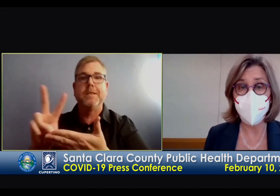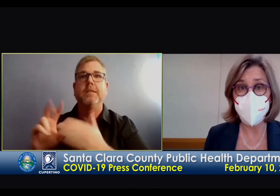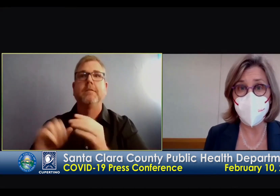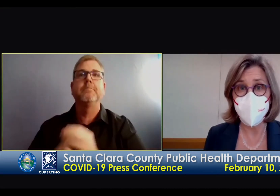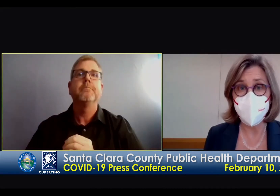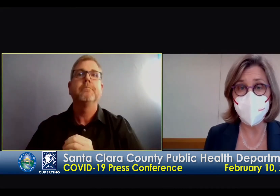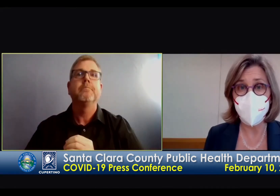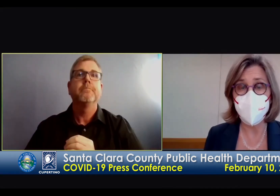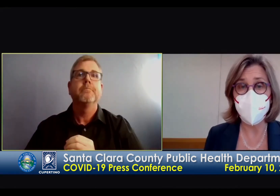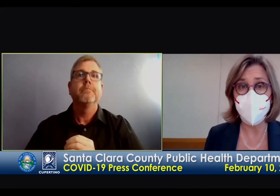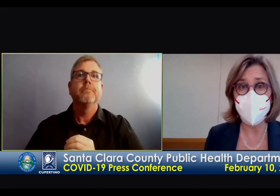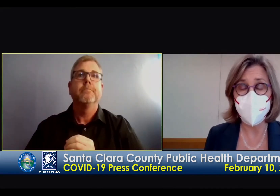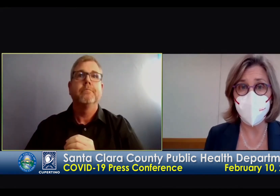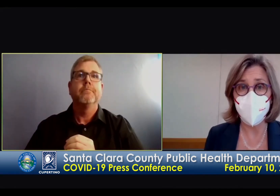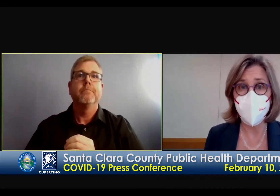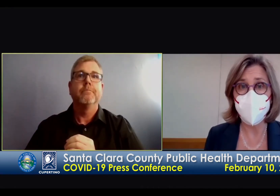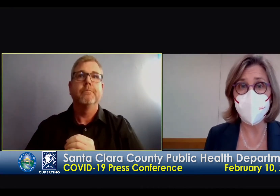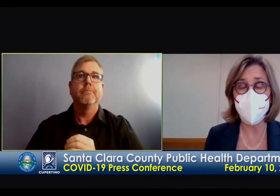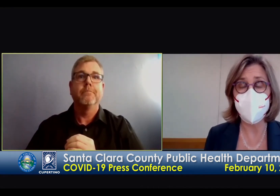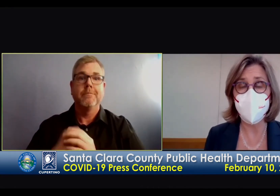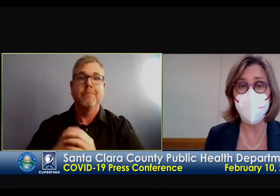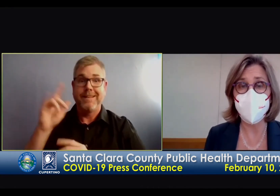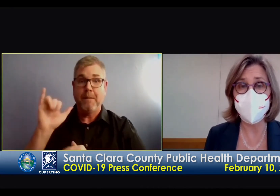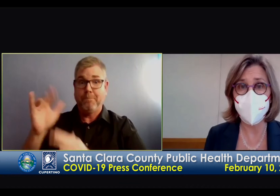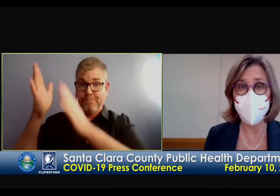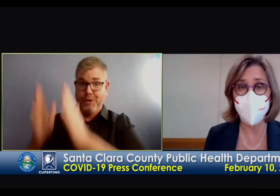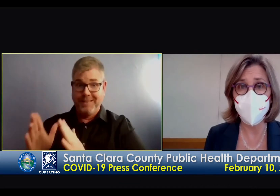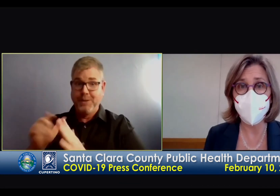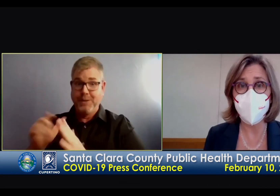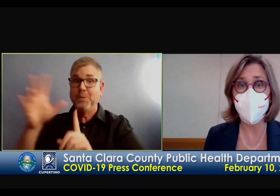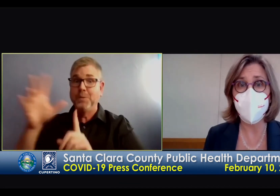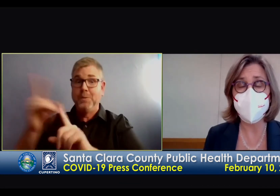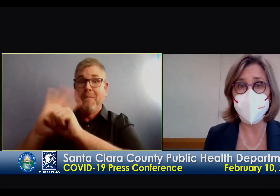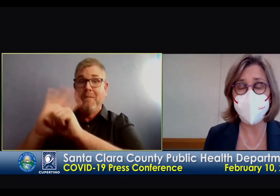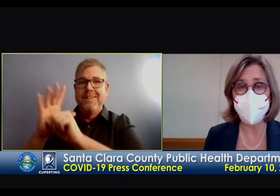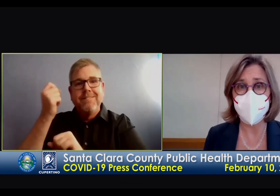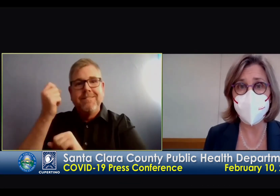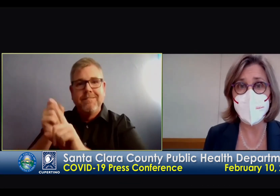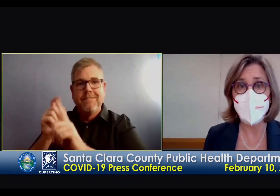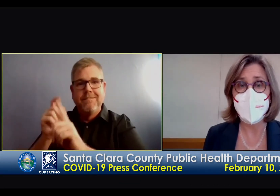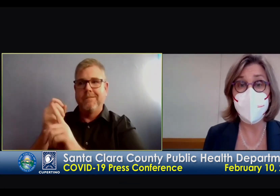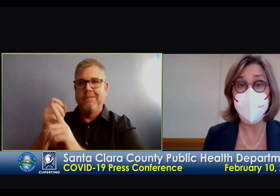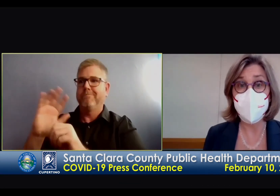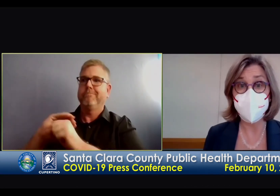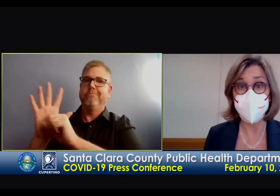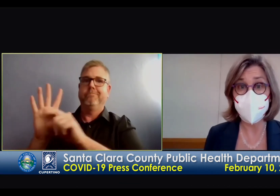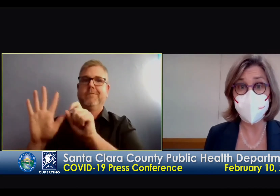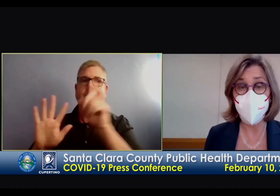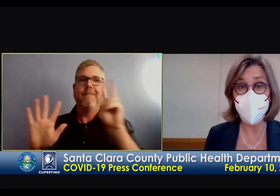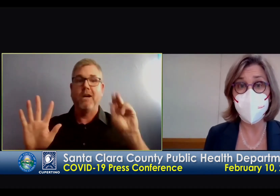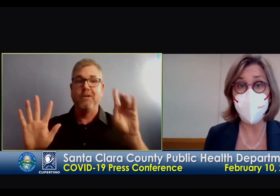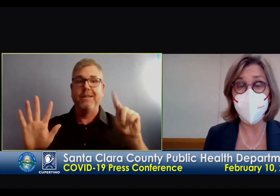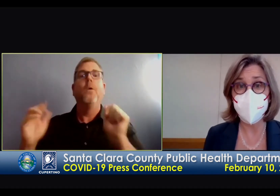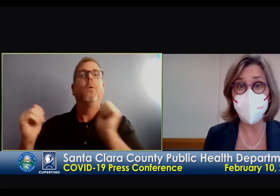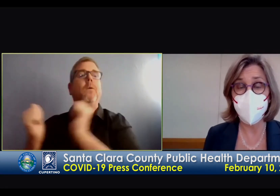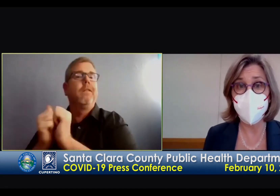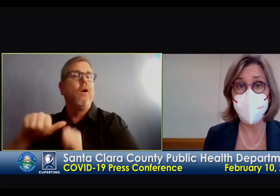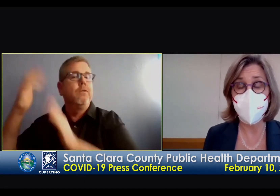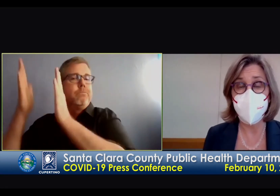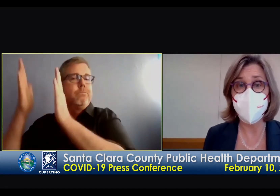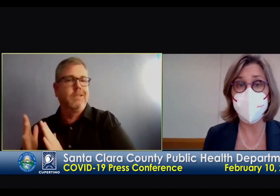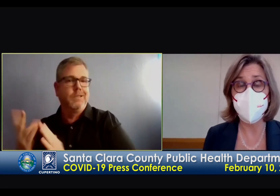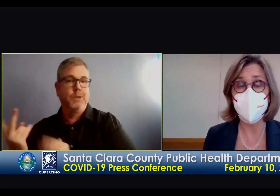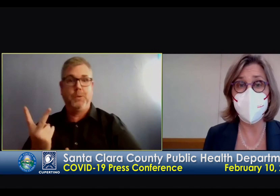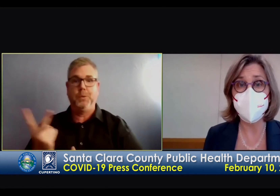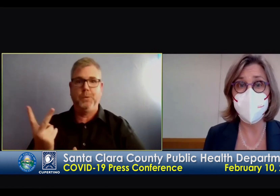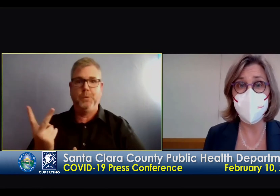Several days after return, developed symptoms, was tested. And then just this morning, we learned that